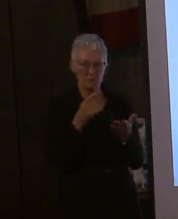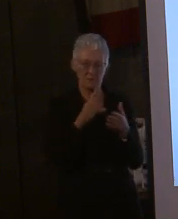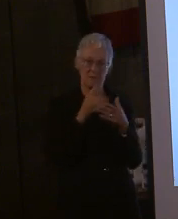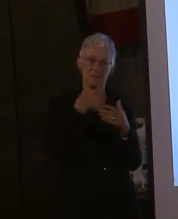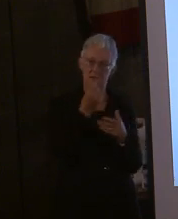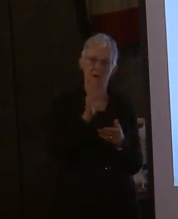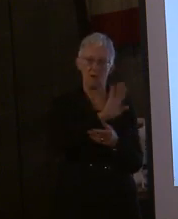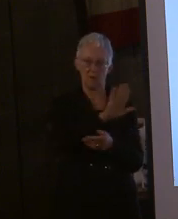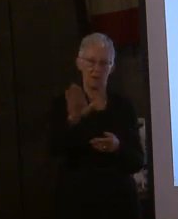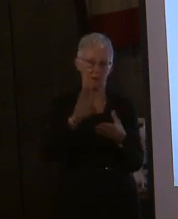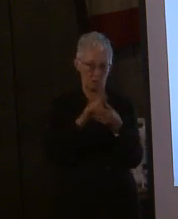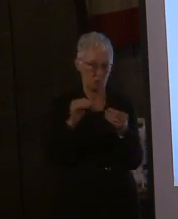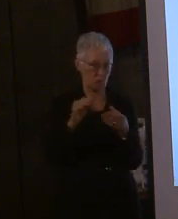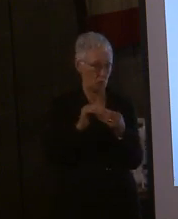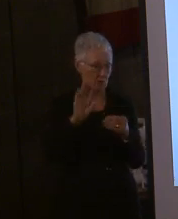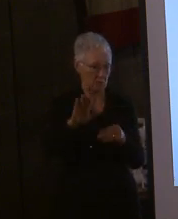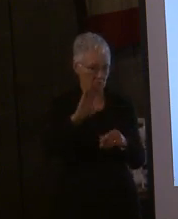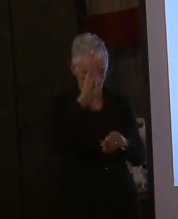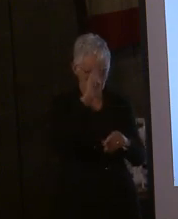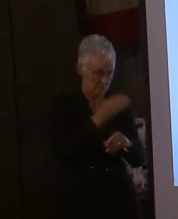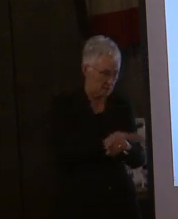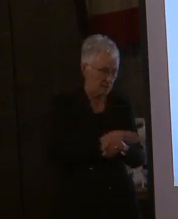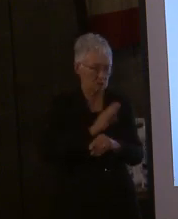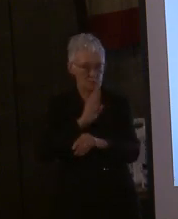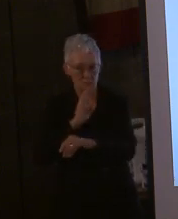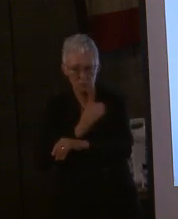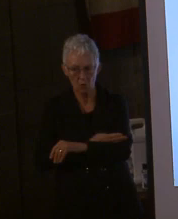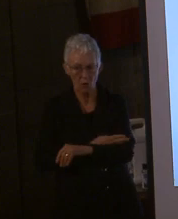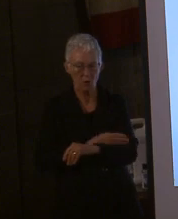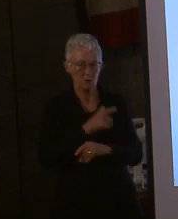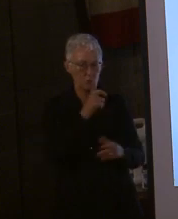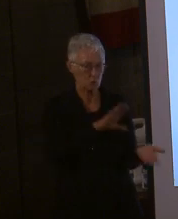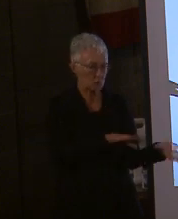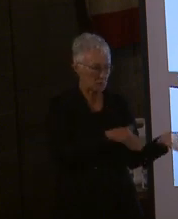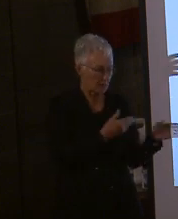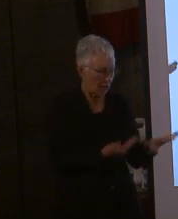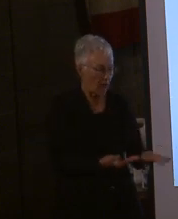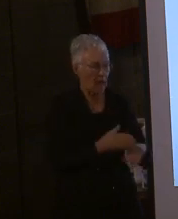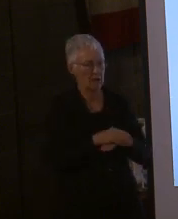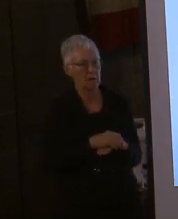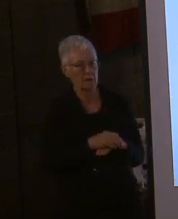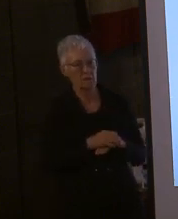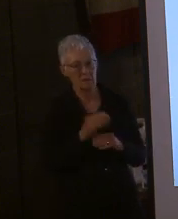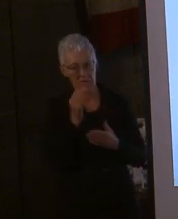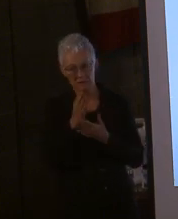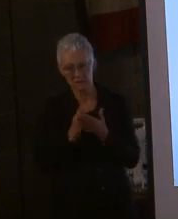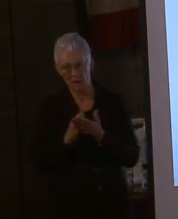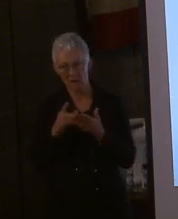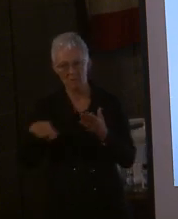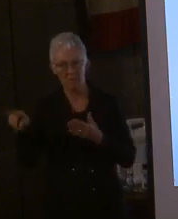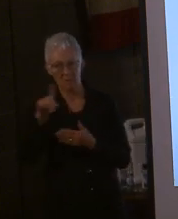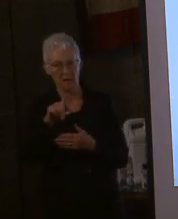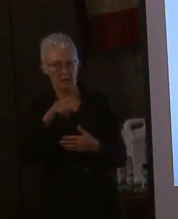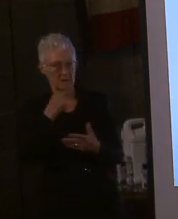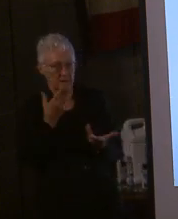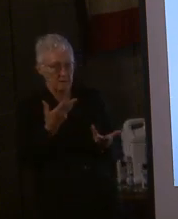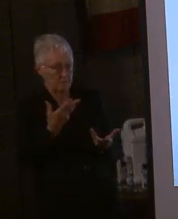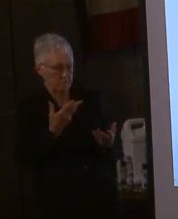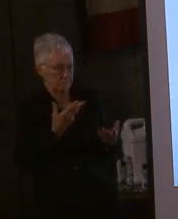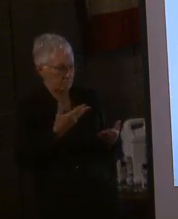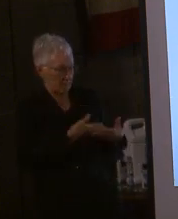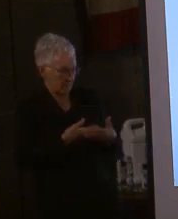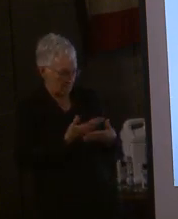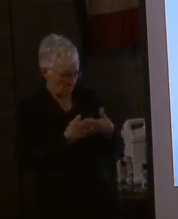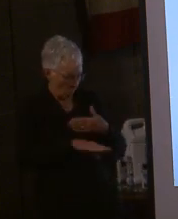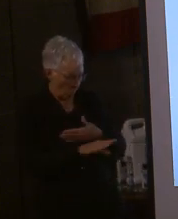60 years prior. I witnessed a wife telling her husband he'd finally get to meet the babies they had never had the chance to raise.